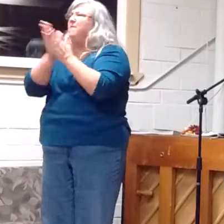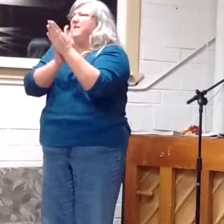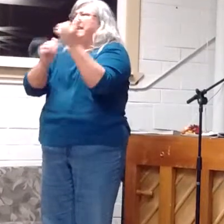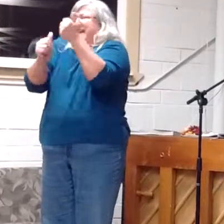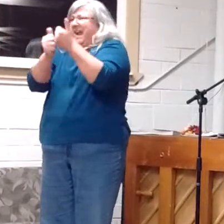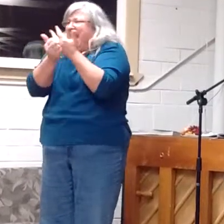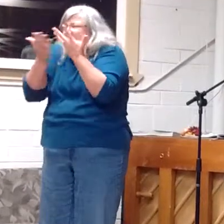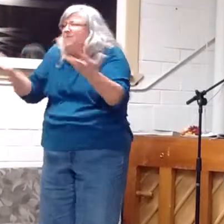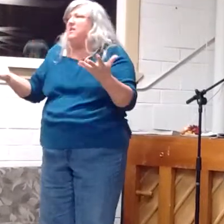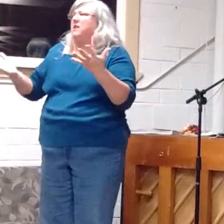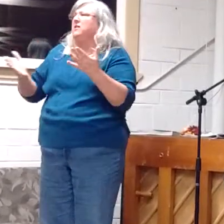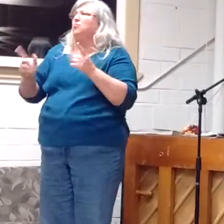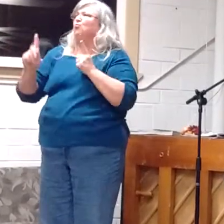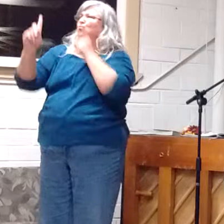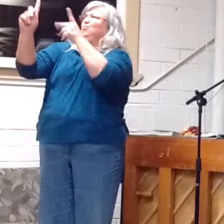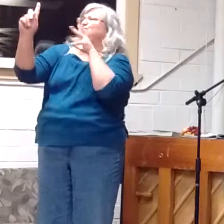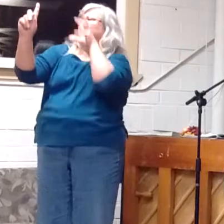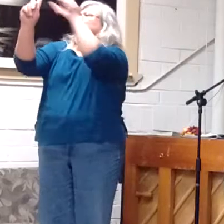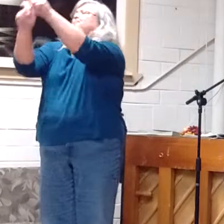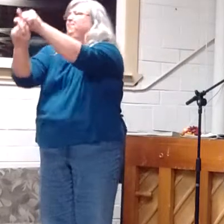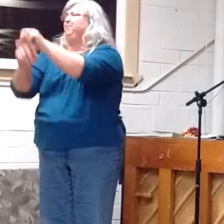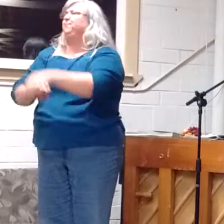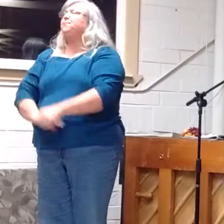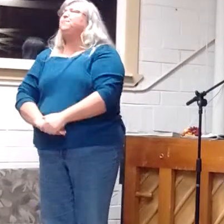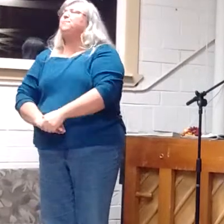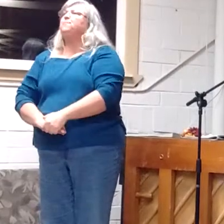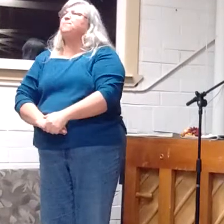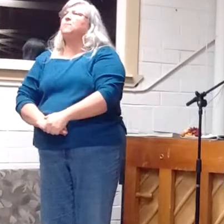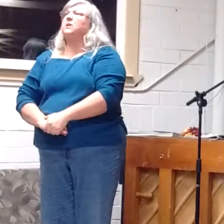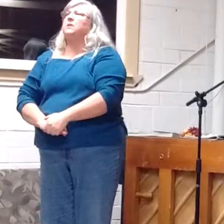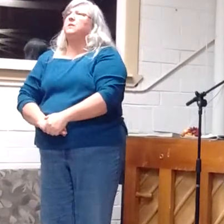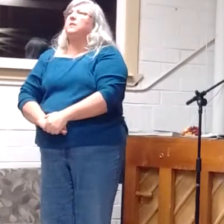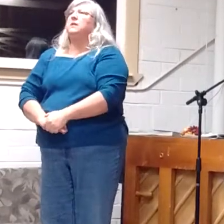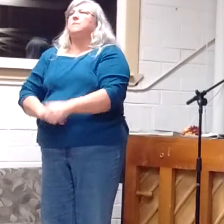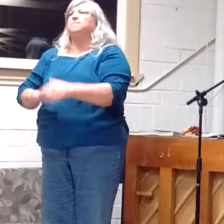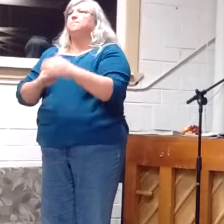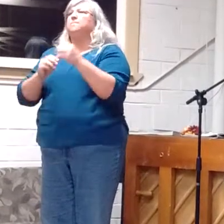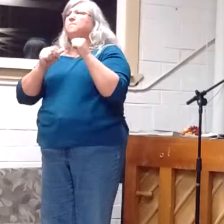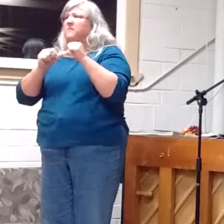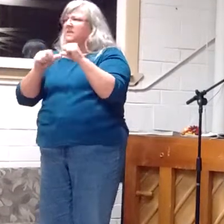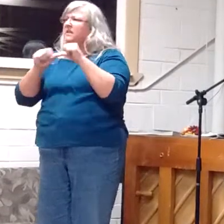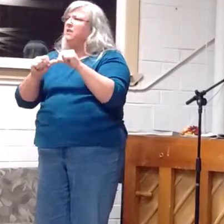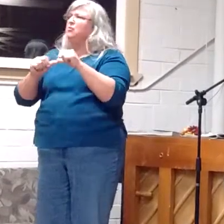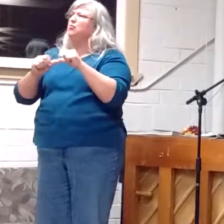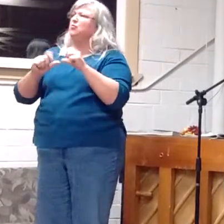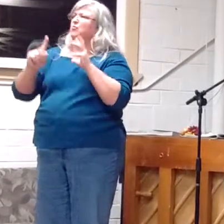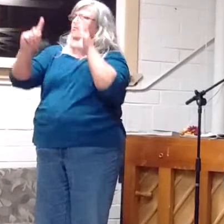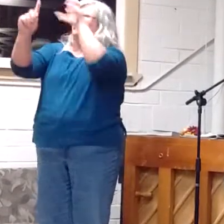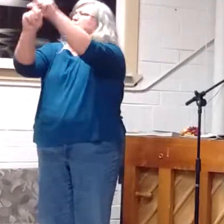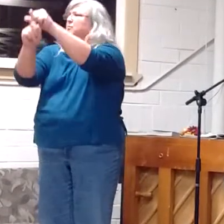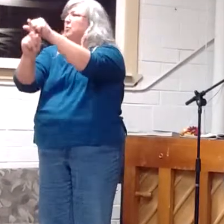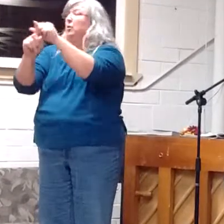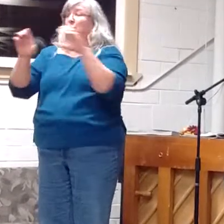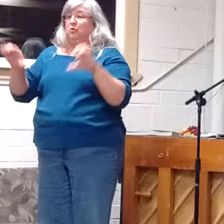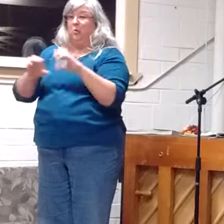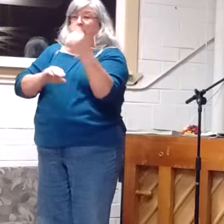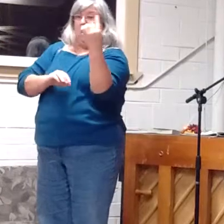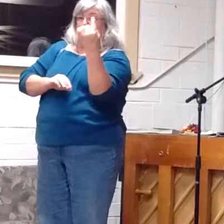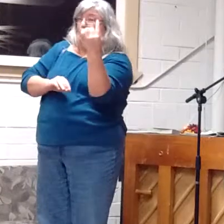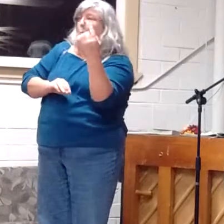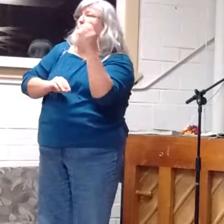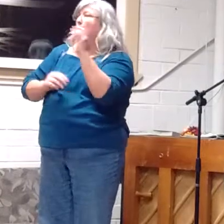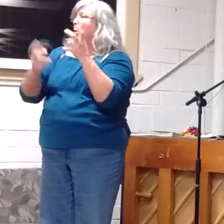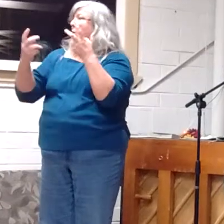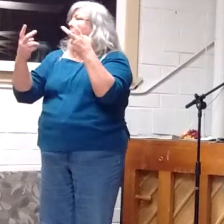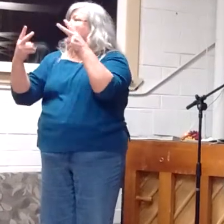got. Making it happen with no held regrets. Doing it alone with a partner, maybe even